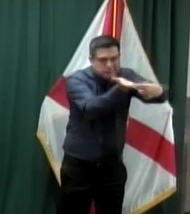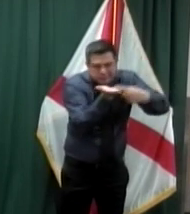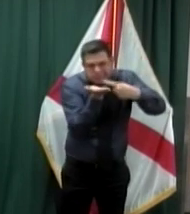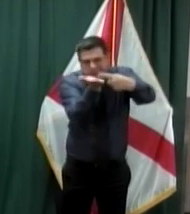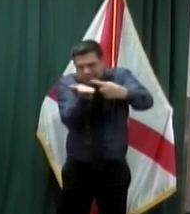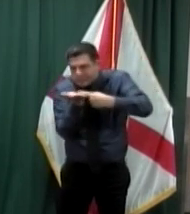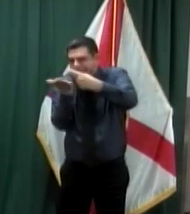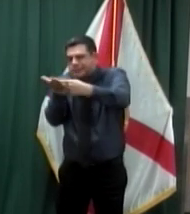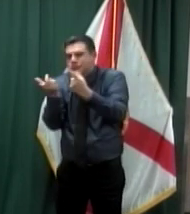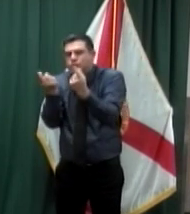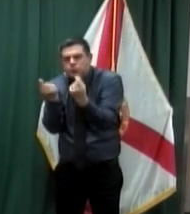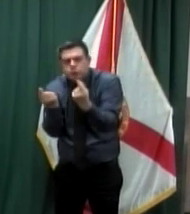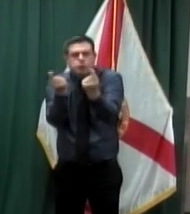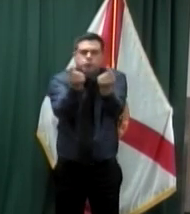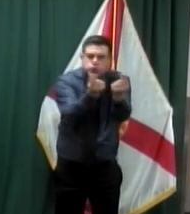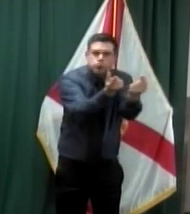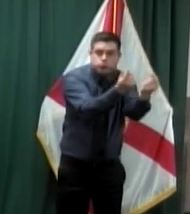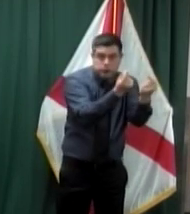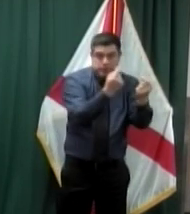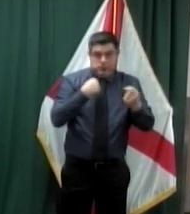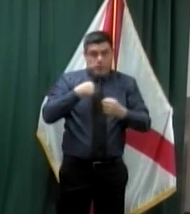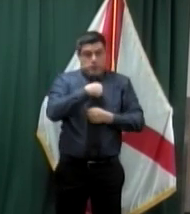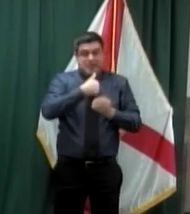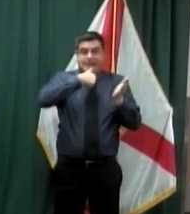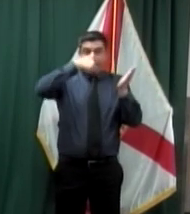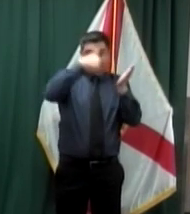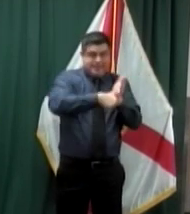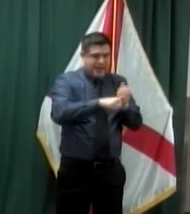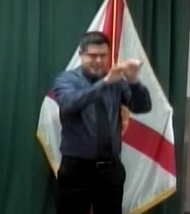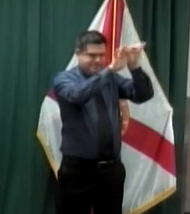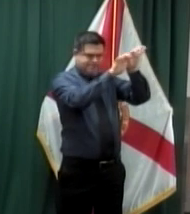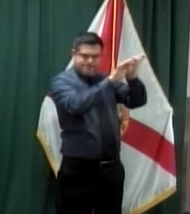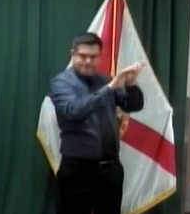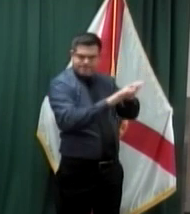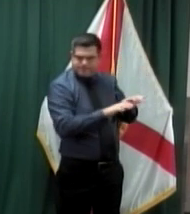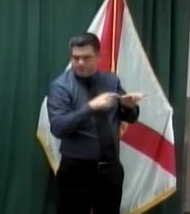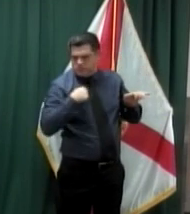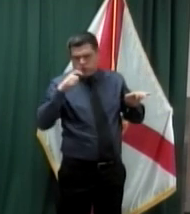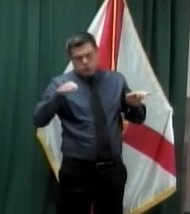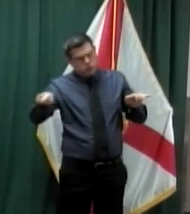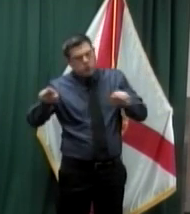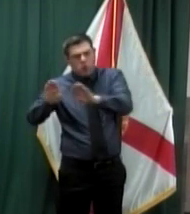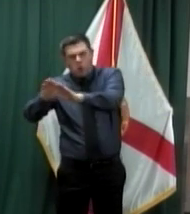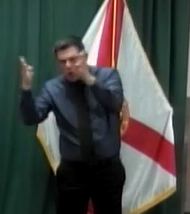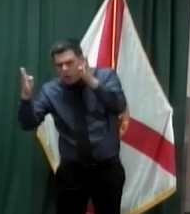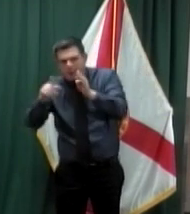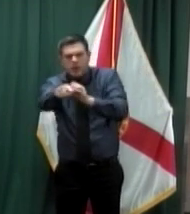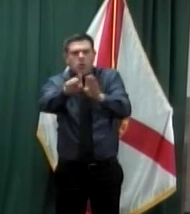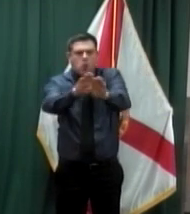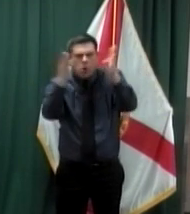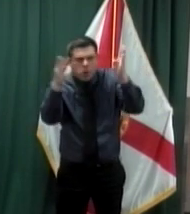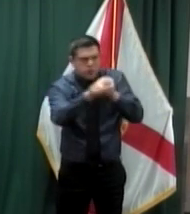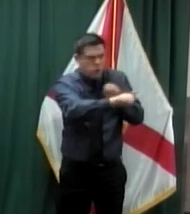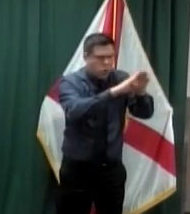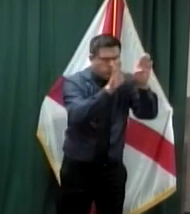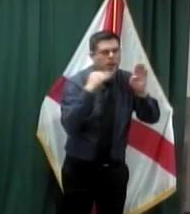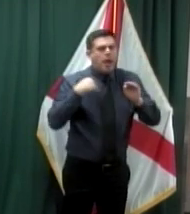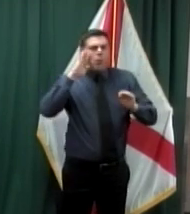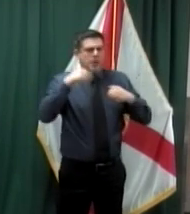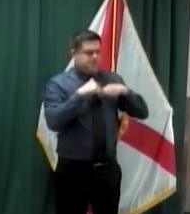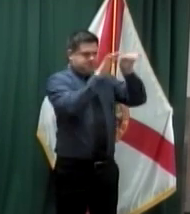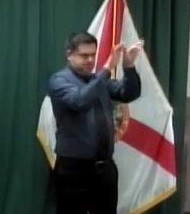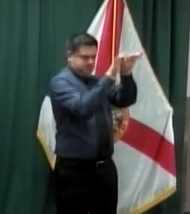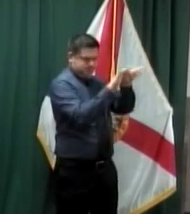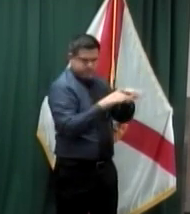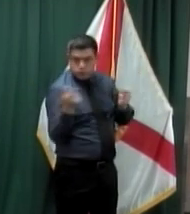and support for those reopenings. And most of those are smaller type amusement parks, but certainly fun for the families here